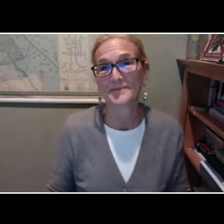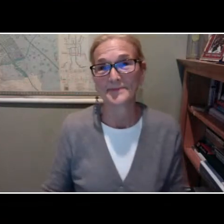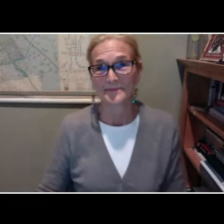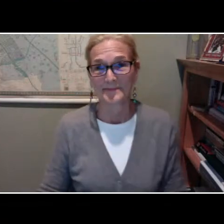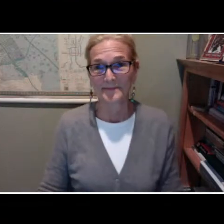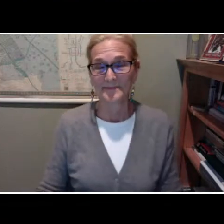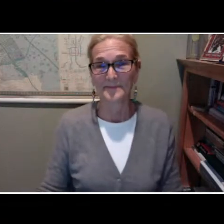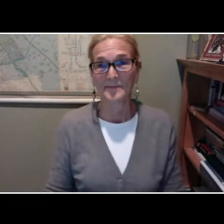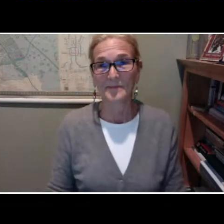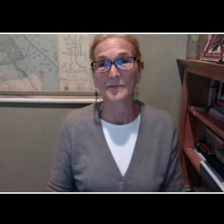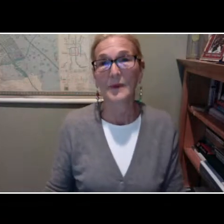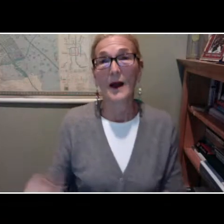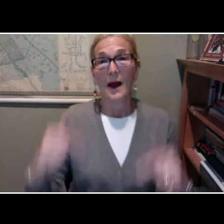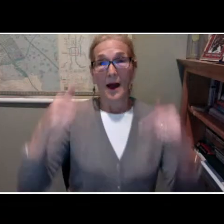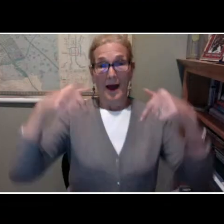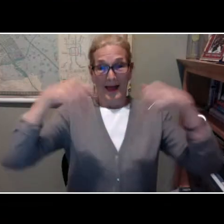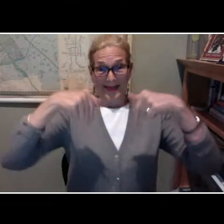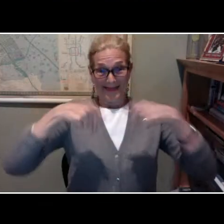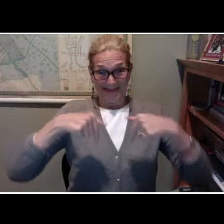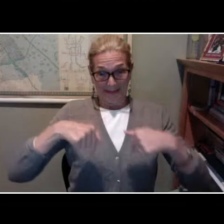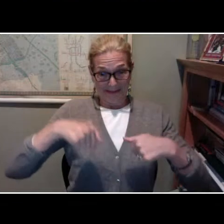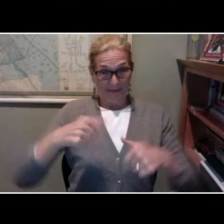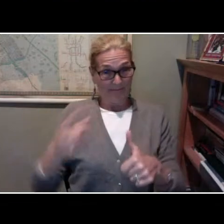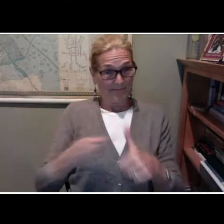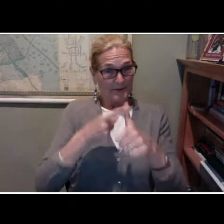eye out for that. Next slide.